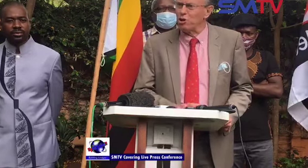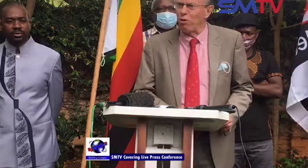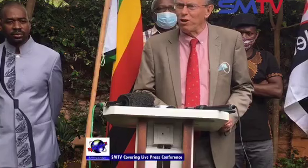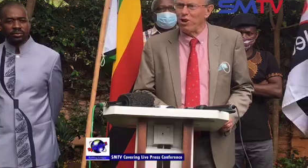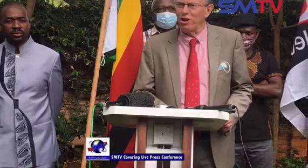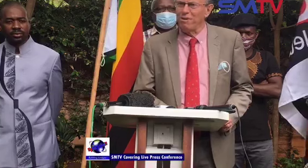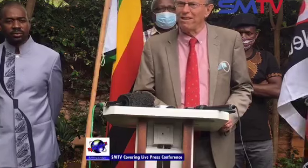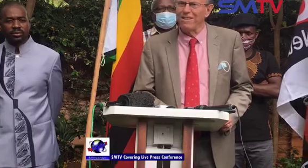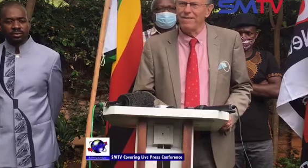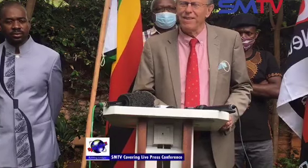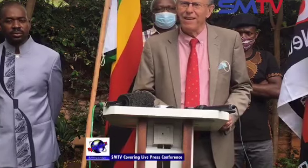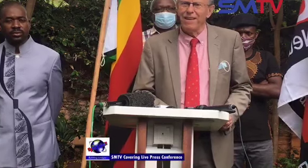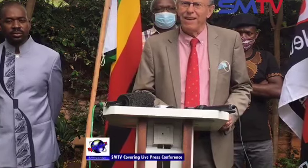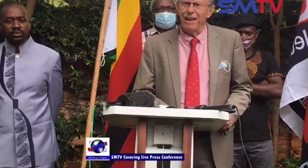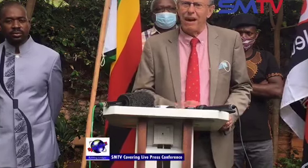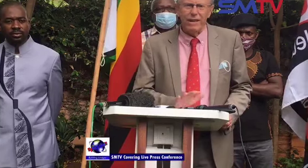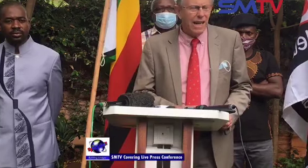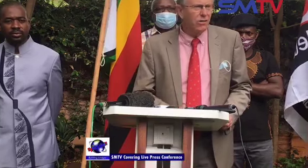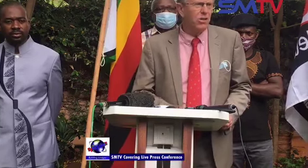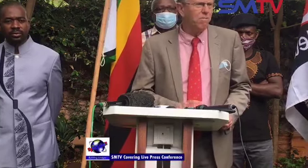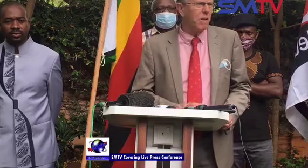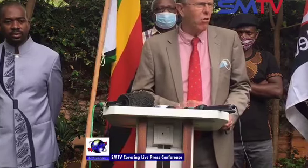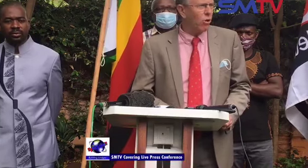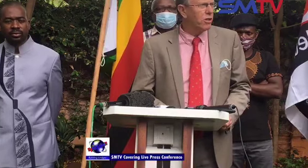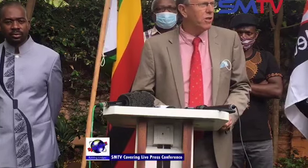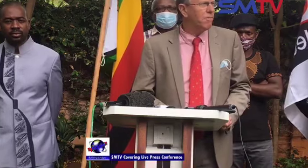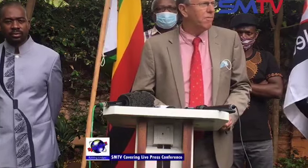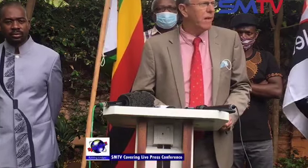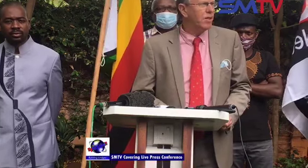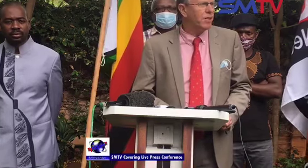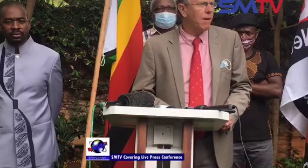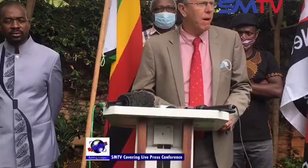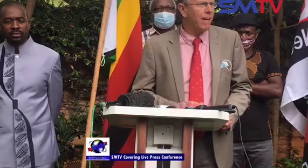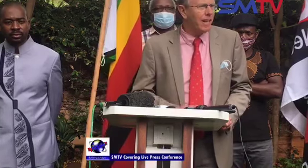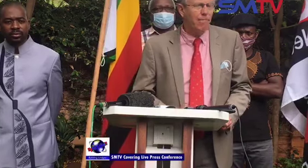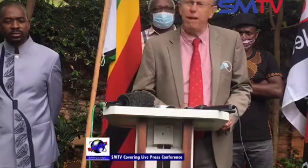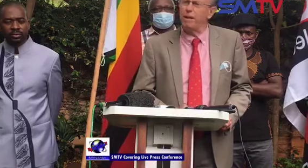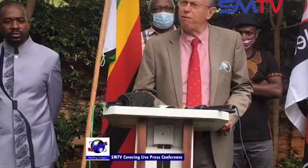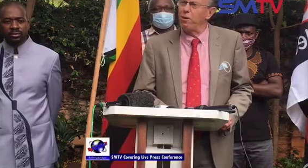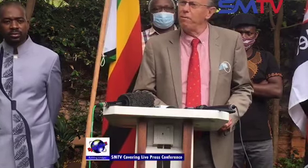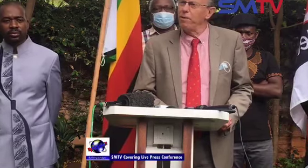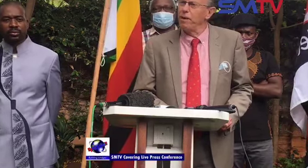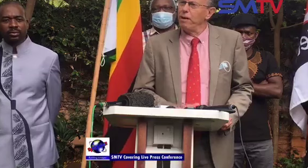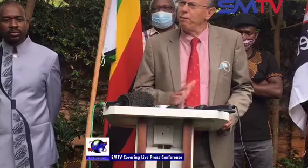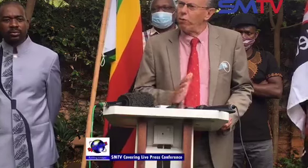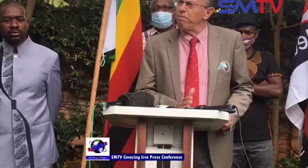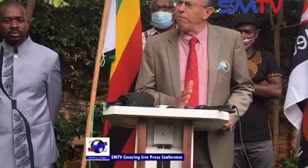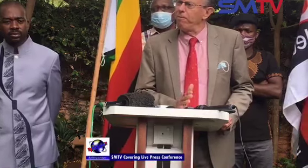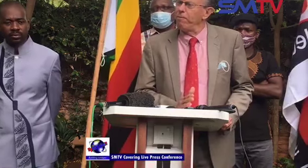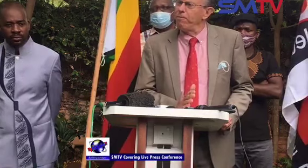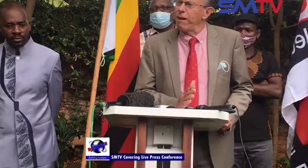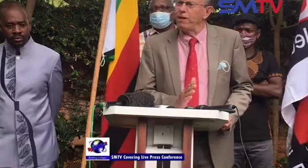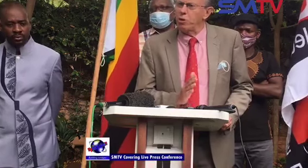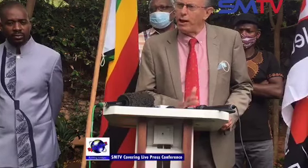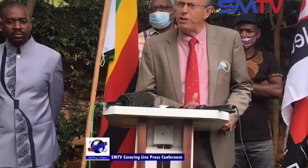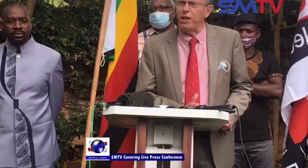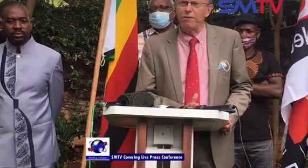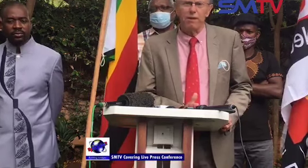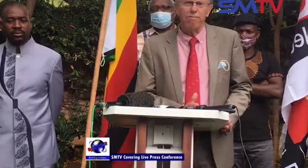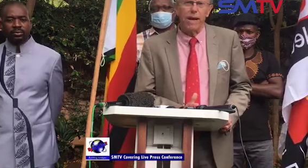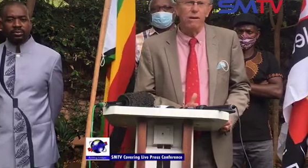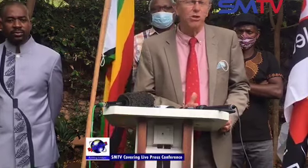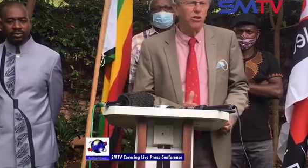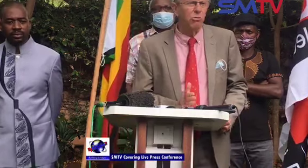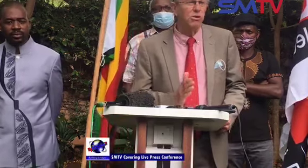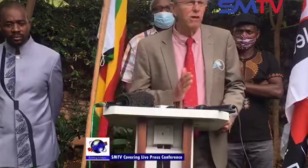is a small document. Our accounts have been audited, as I say, by an independent firm for the period 27th